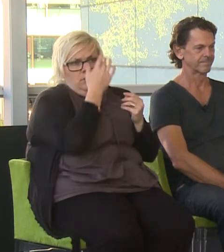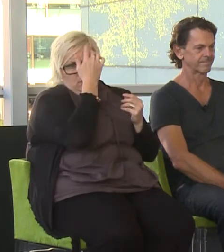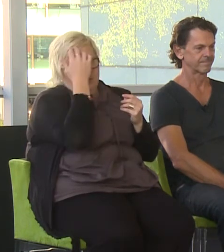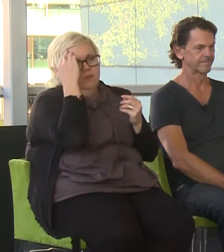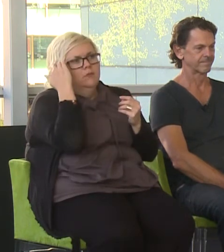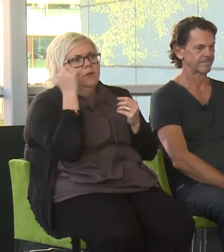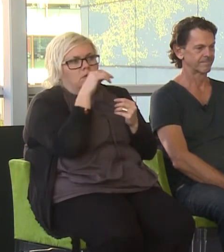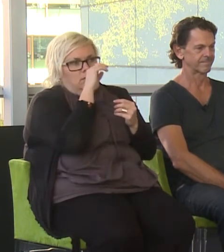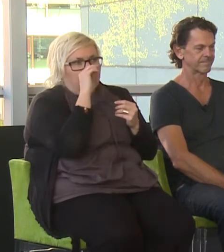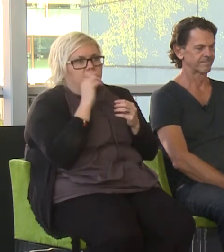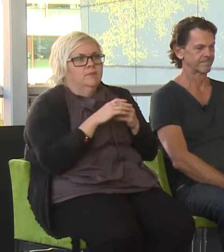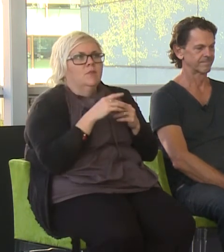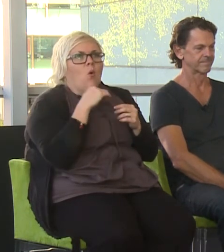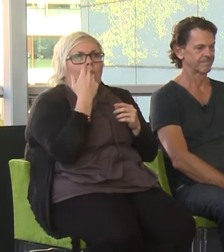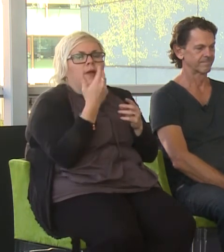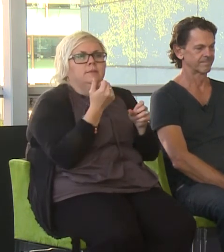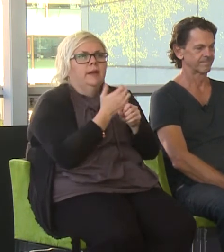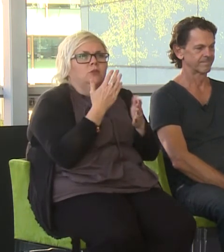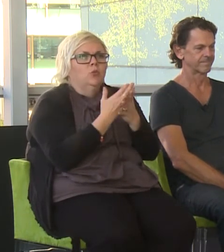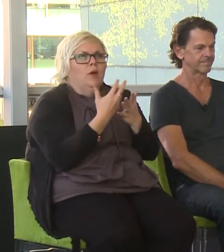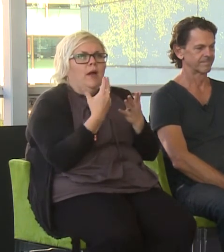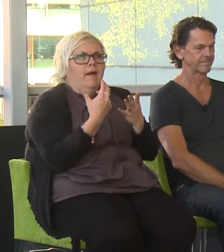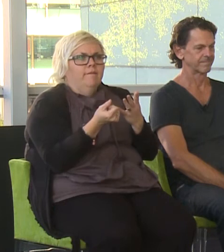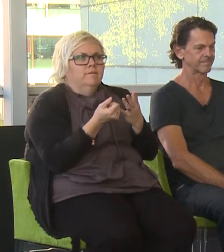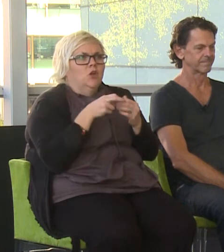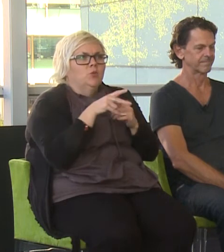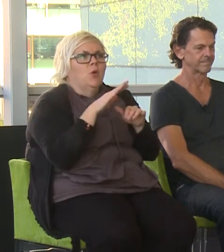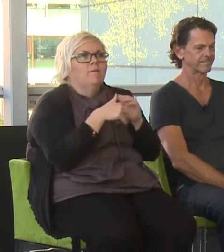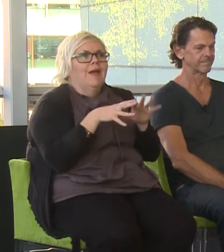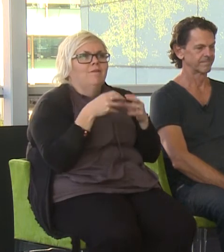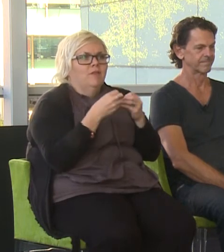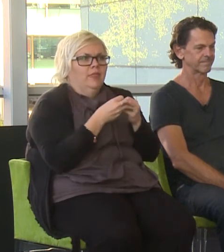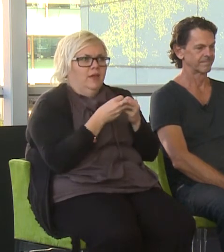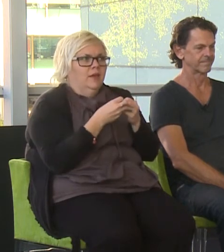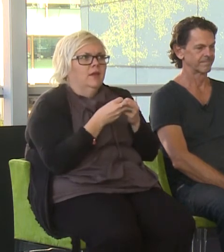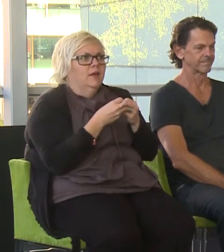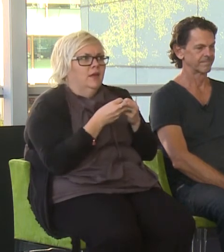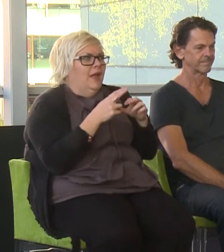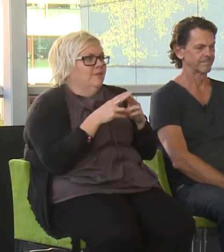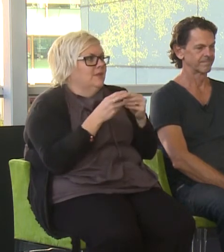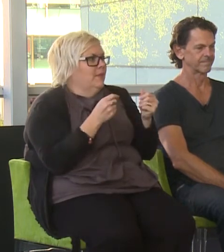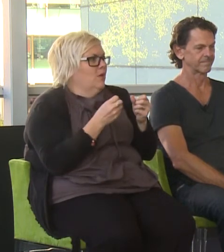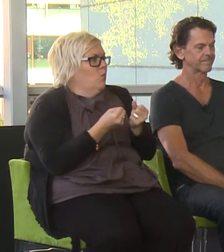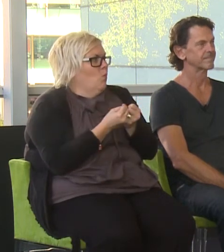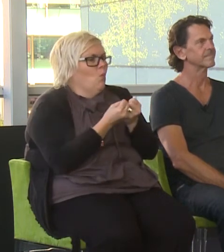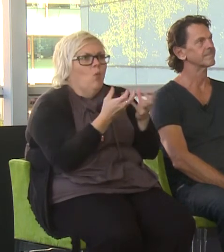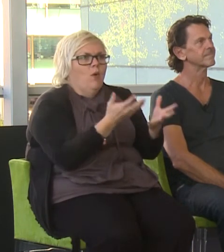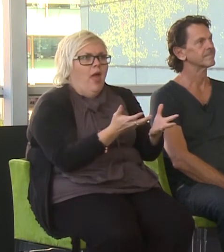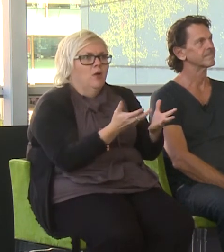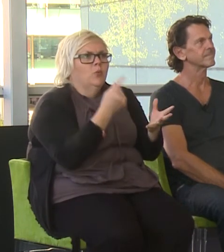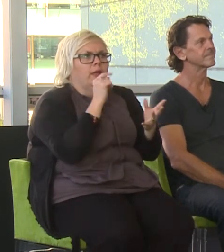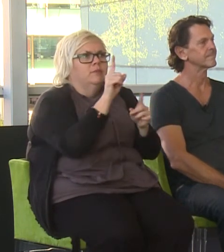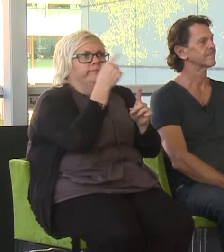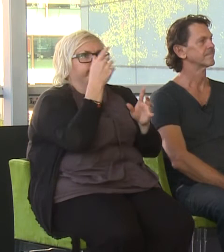is none. We always provide duplicates of everything. If a prop breaks or is worn out, there's always a contingency.